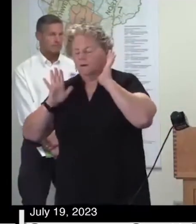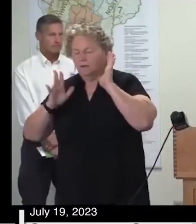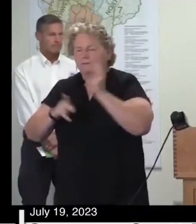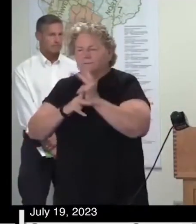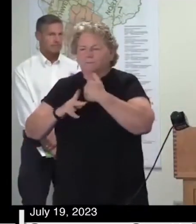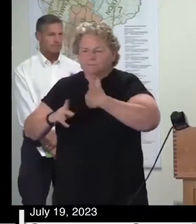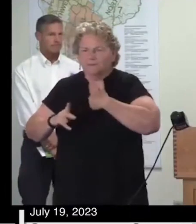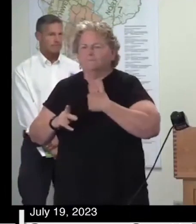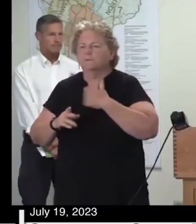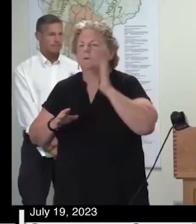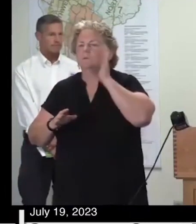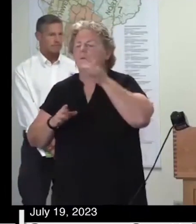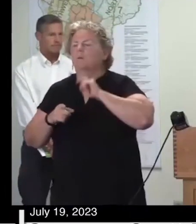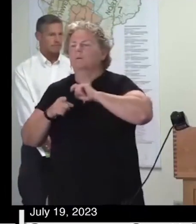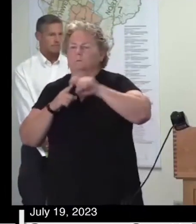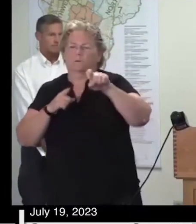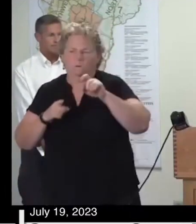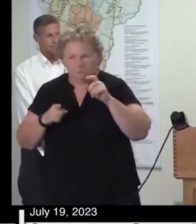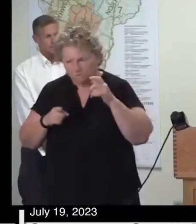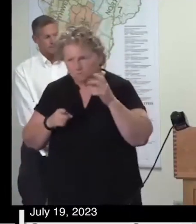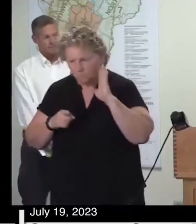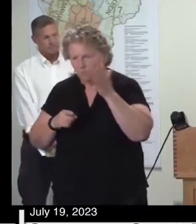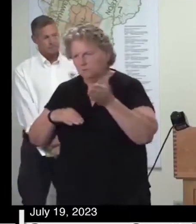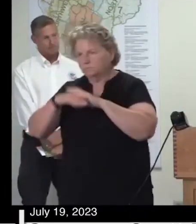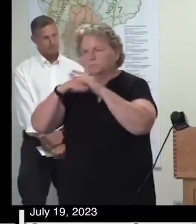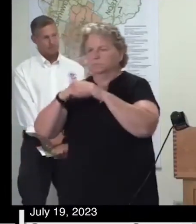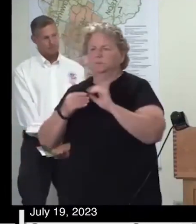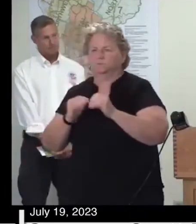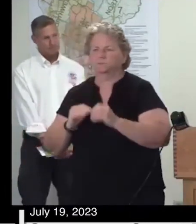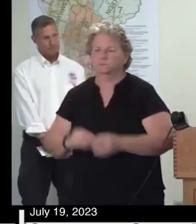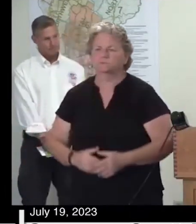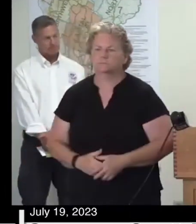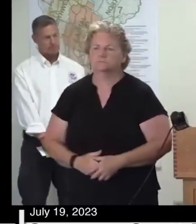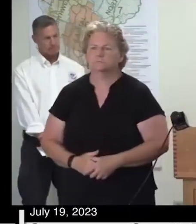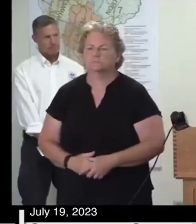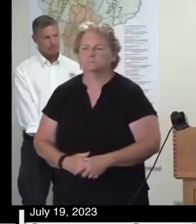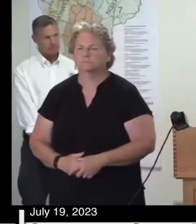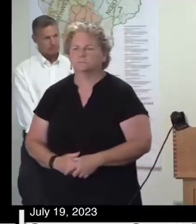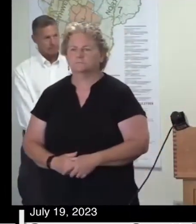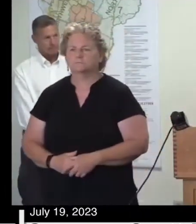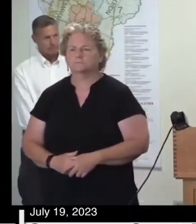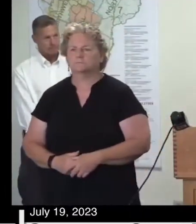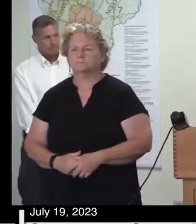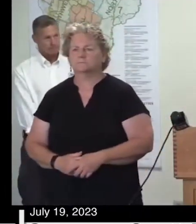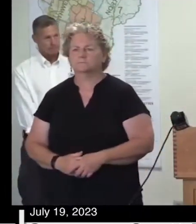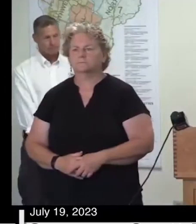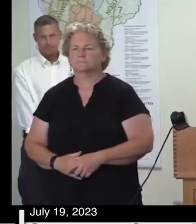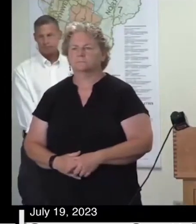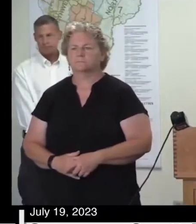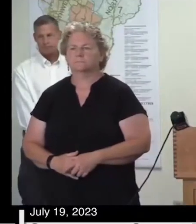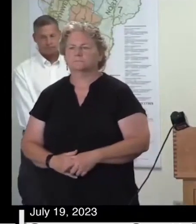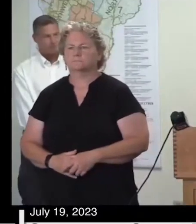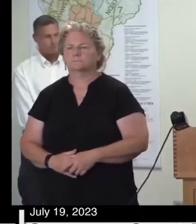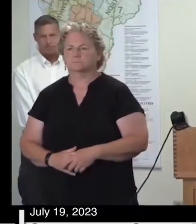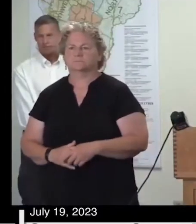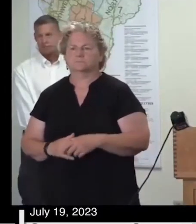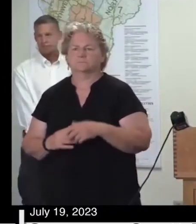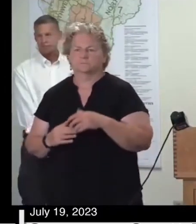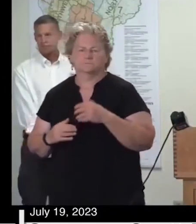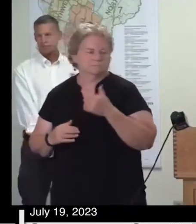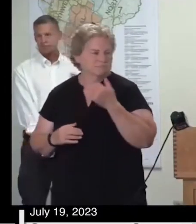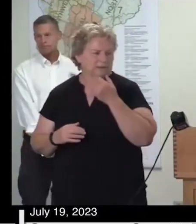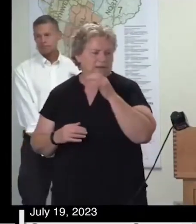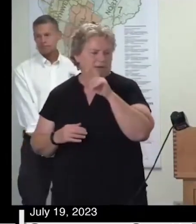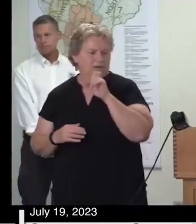increase. We just celebrated the first year of 988. And so when I was meeting with that group